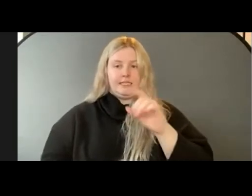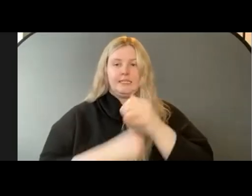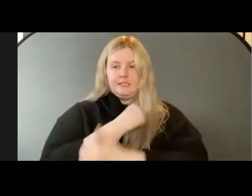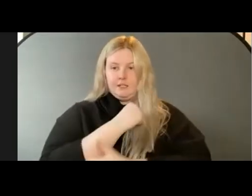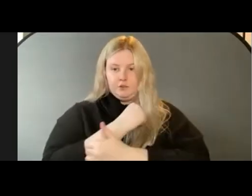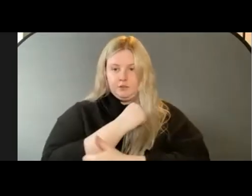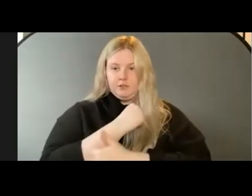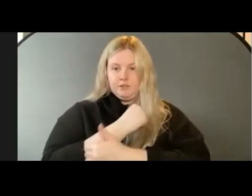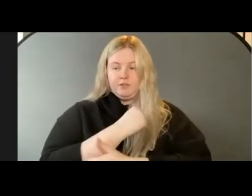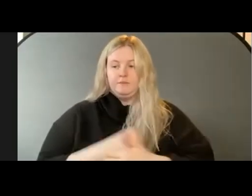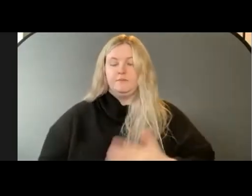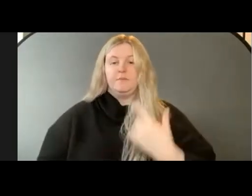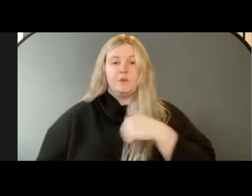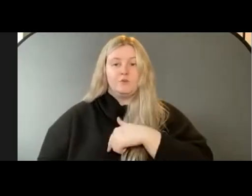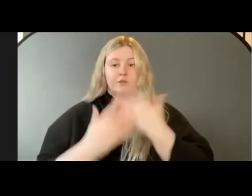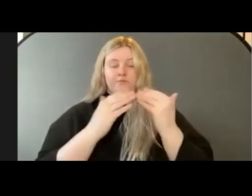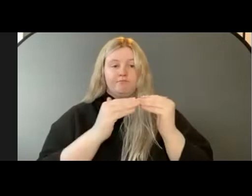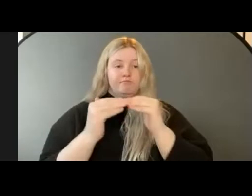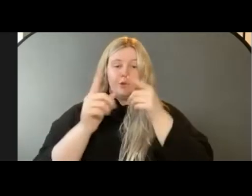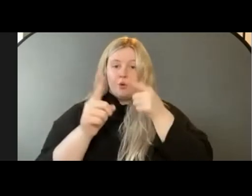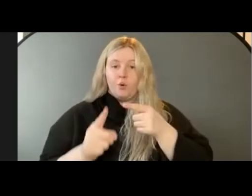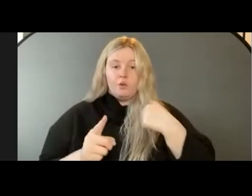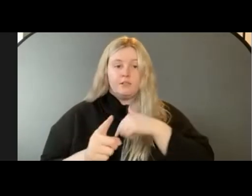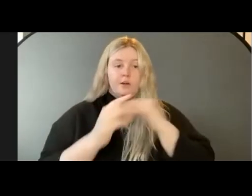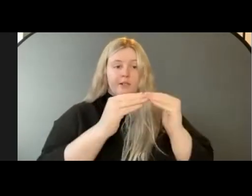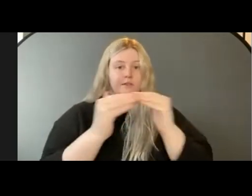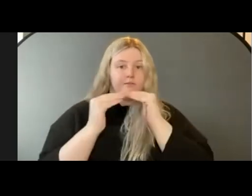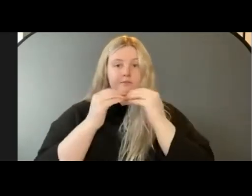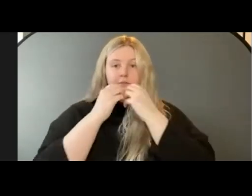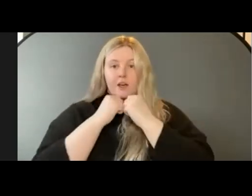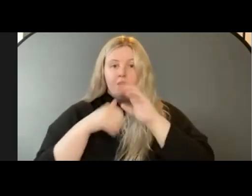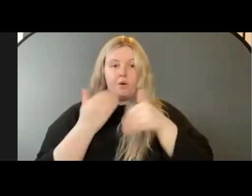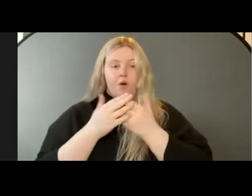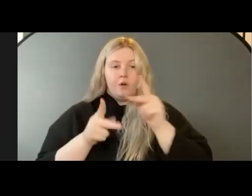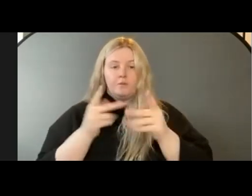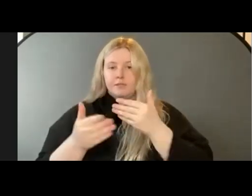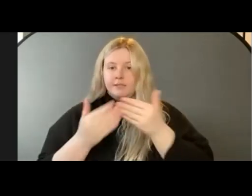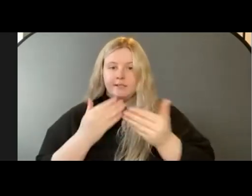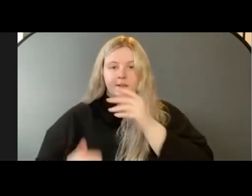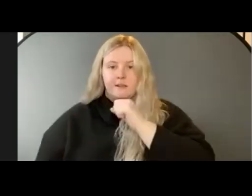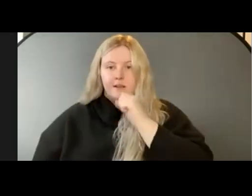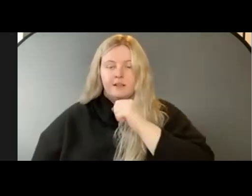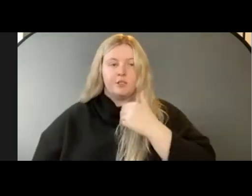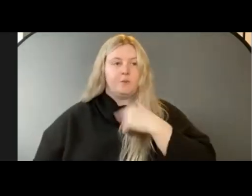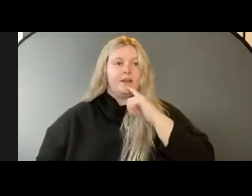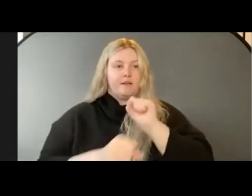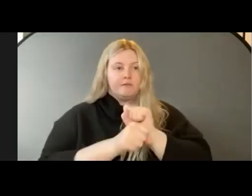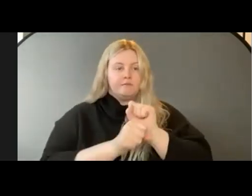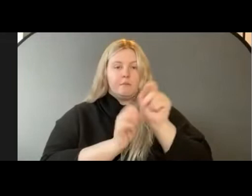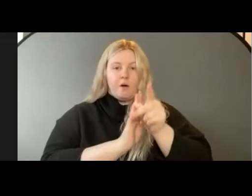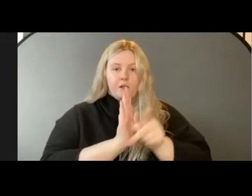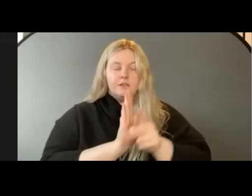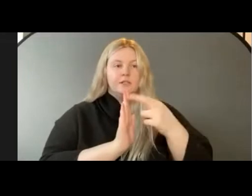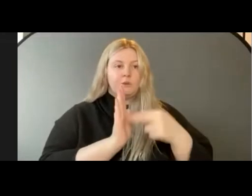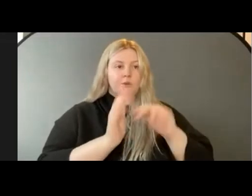equally valued, whatever their age, and it would lead to a situation where adequate policies and supports for older persons requiring